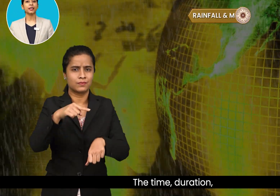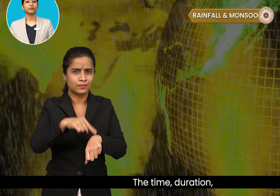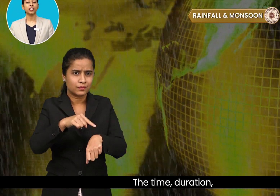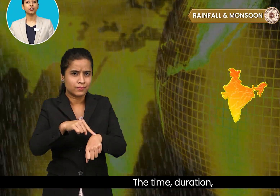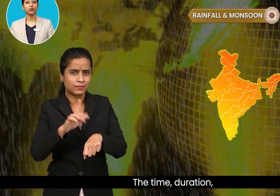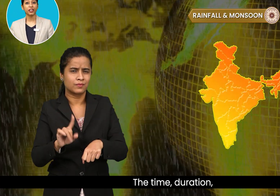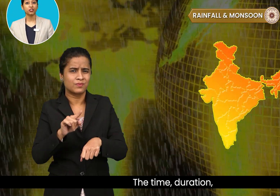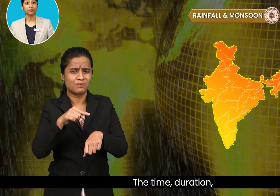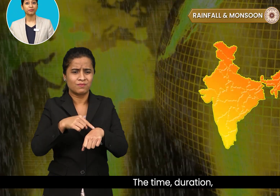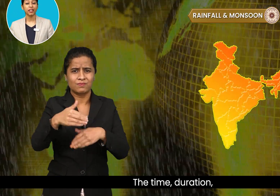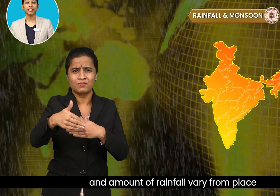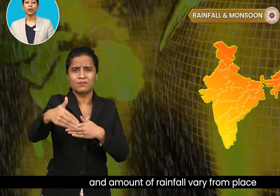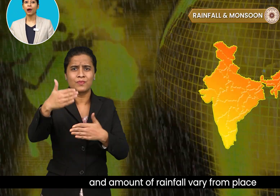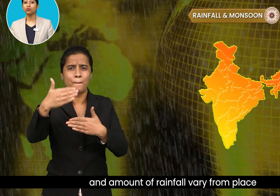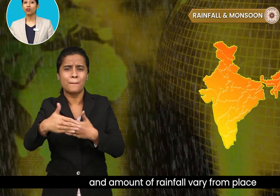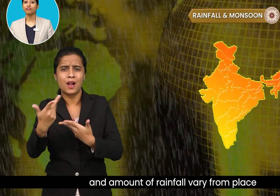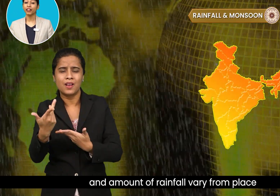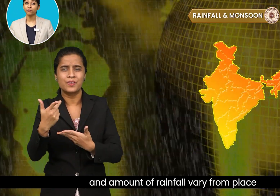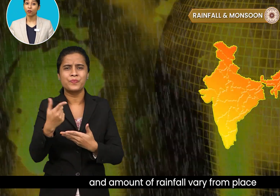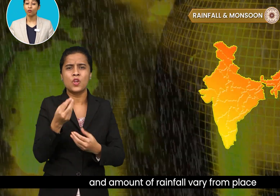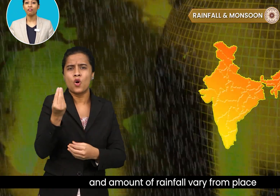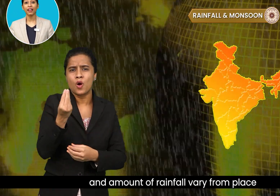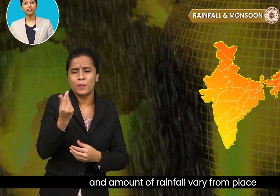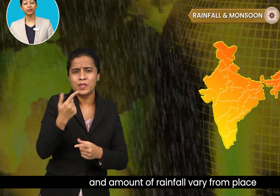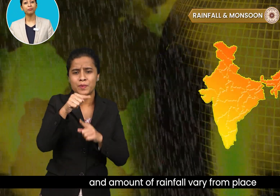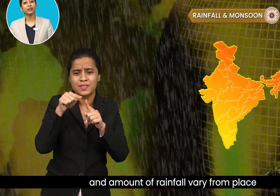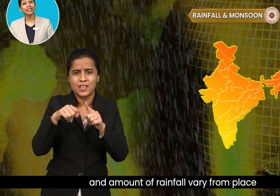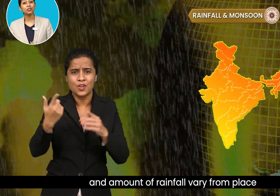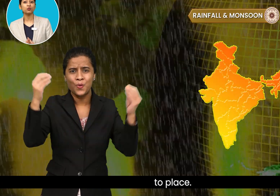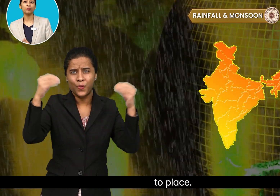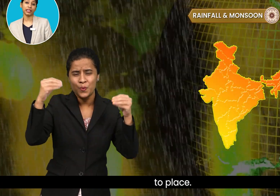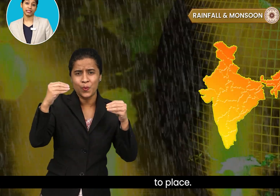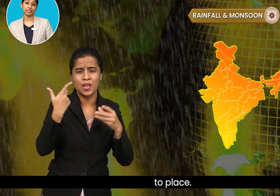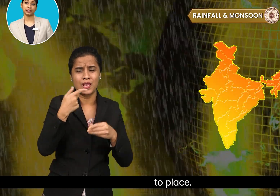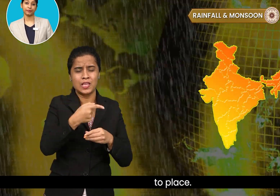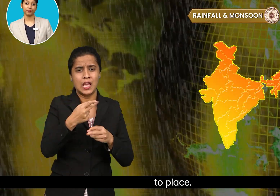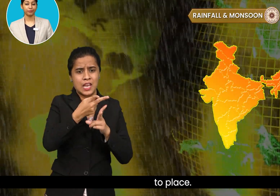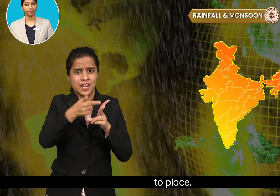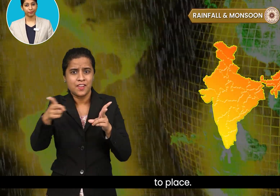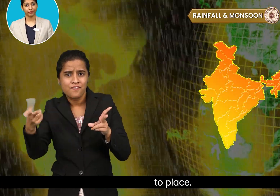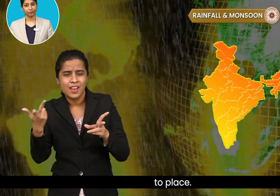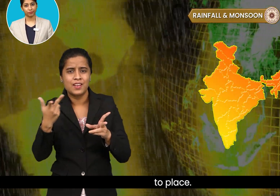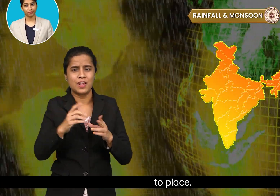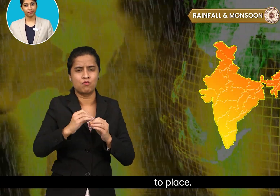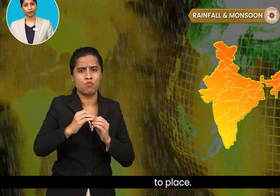The time, duration, and amount of rainfall vary from place to place.